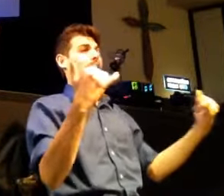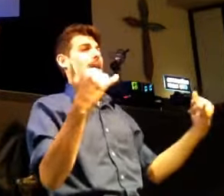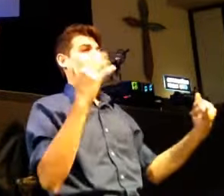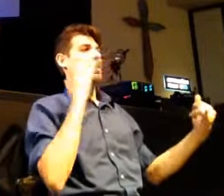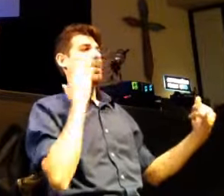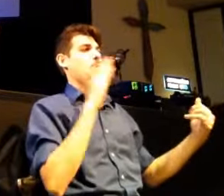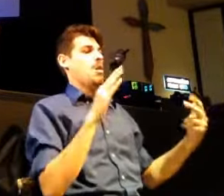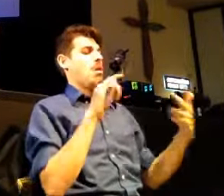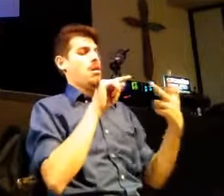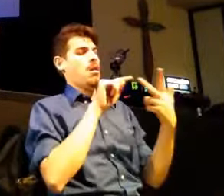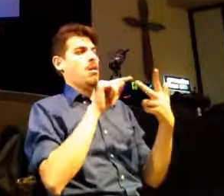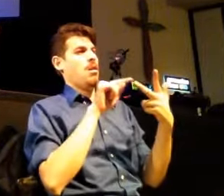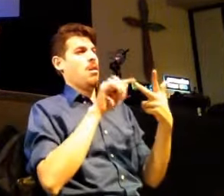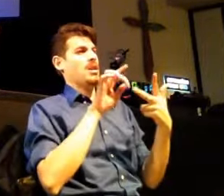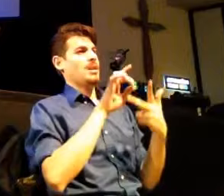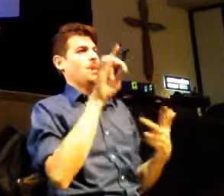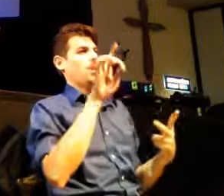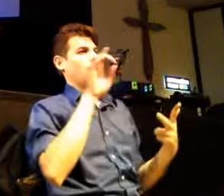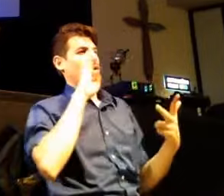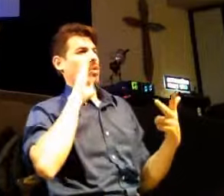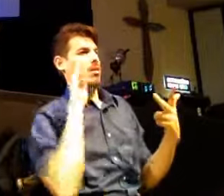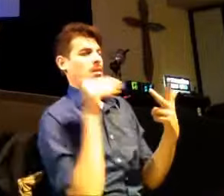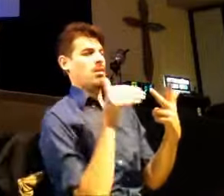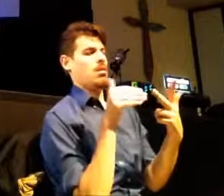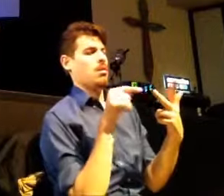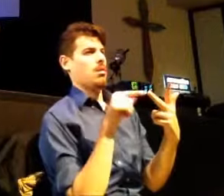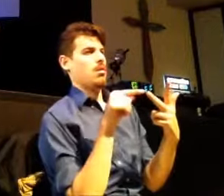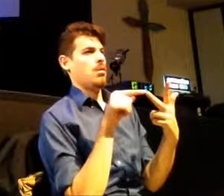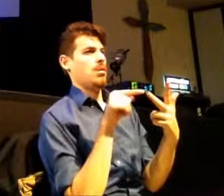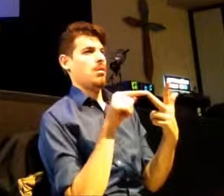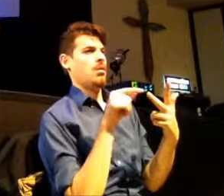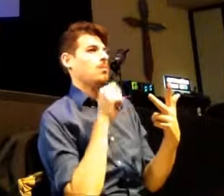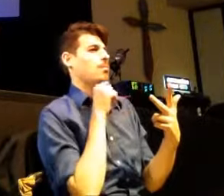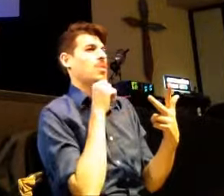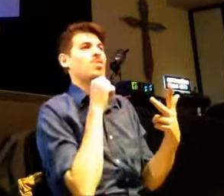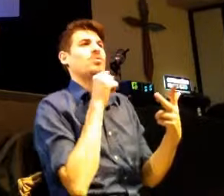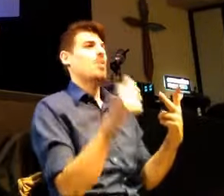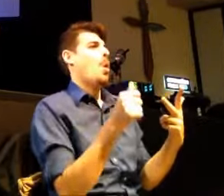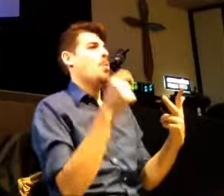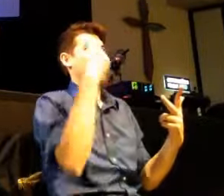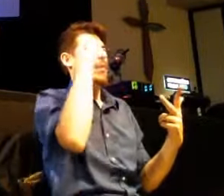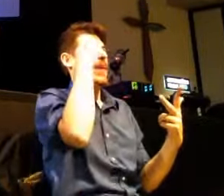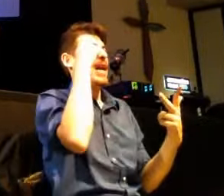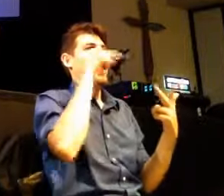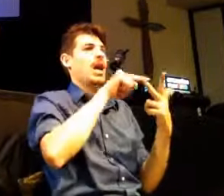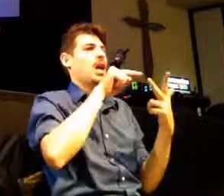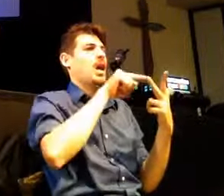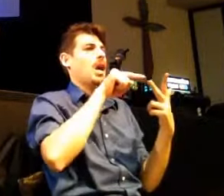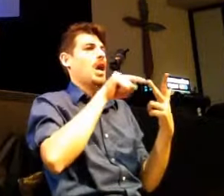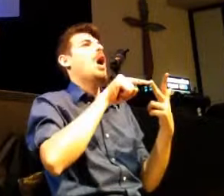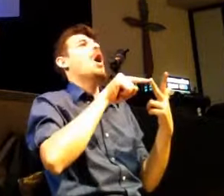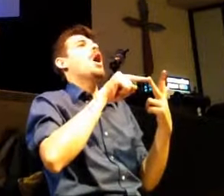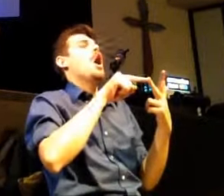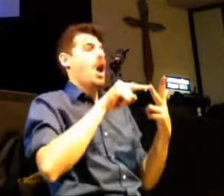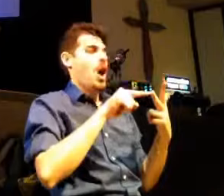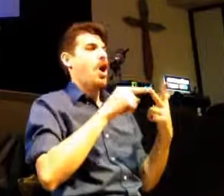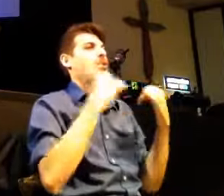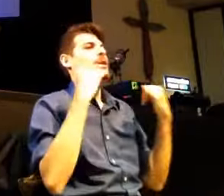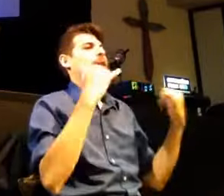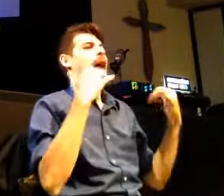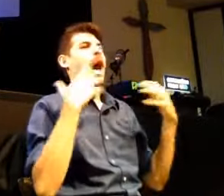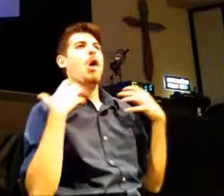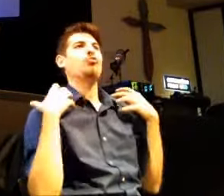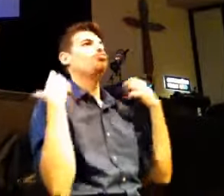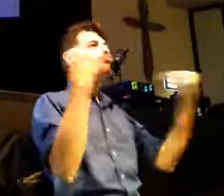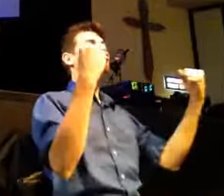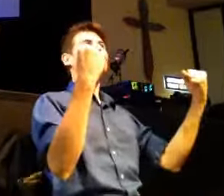spiritual side of this, okay? But don't take this message as the only way to treat or work with anxiety